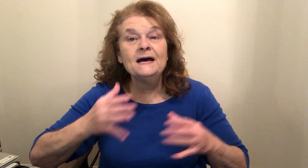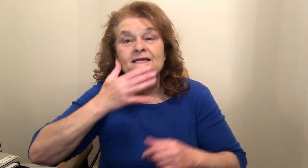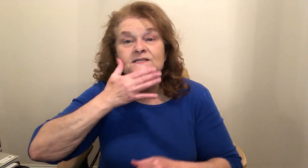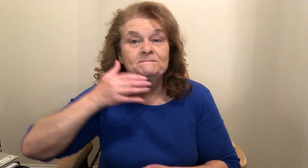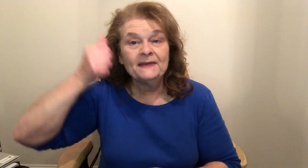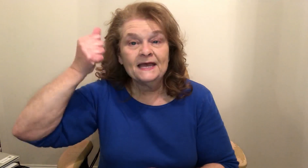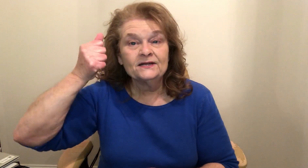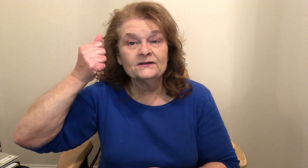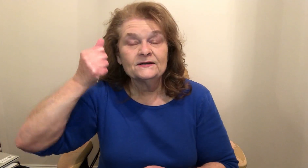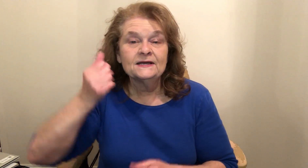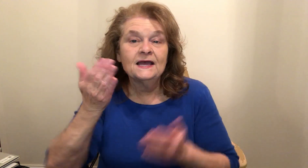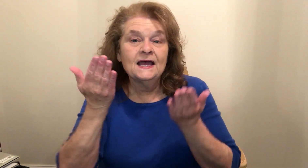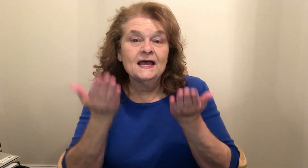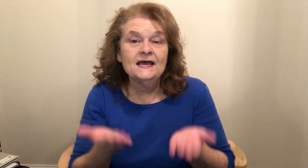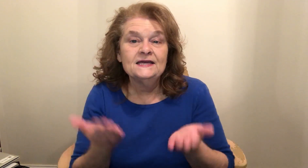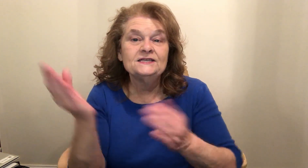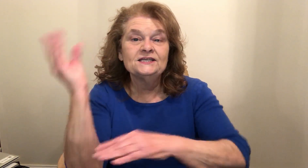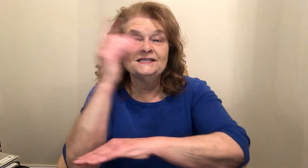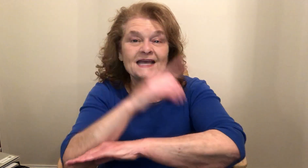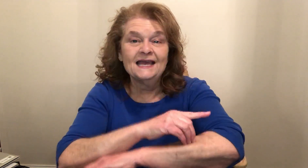much better today.